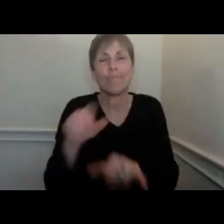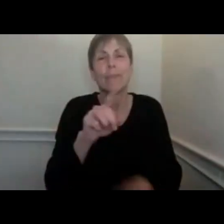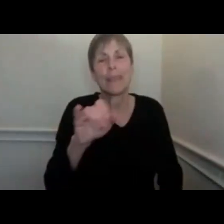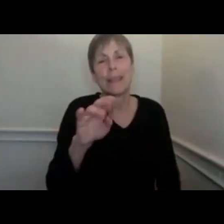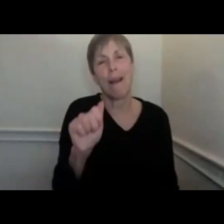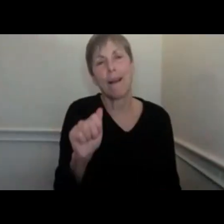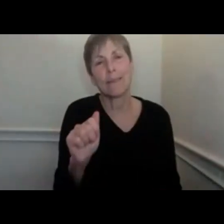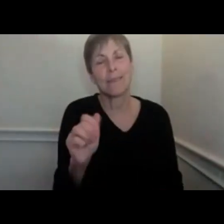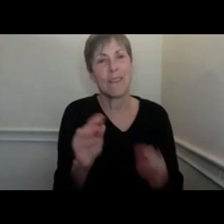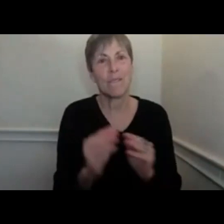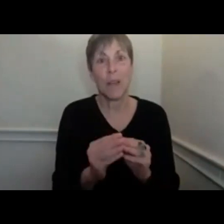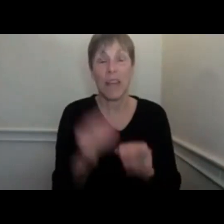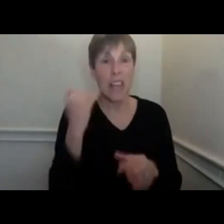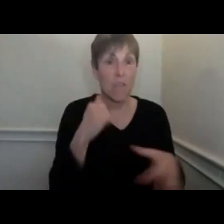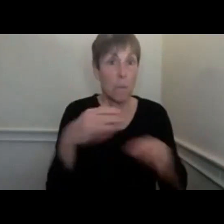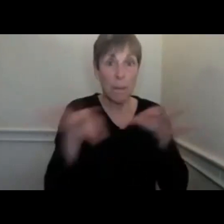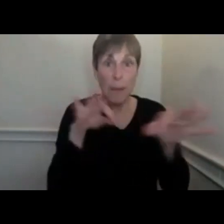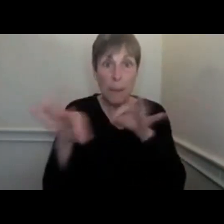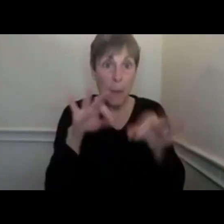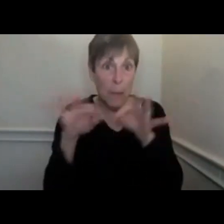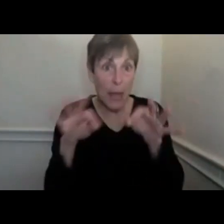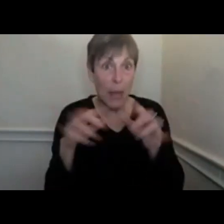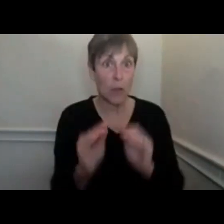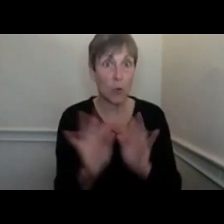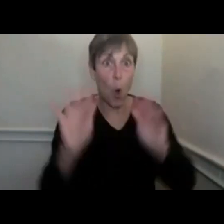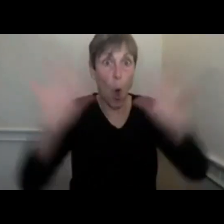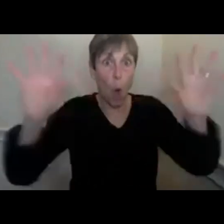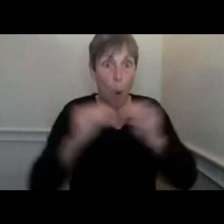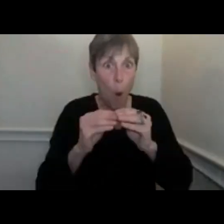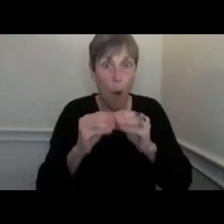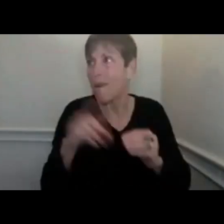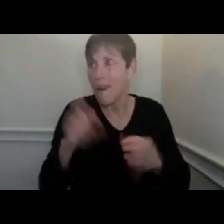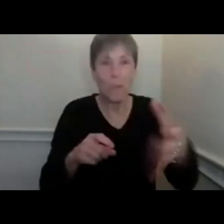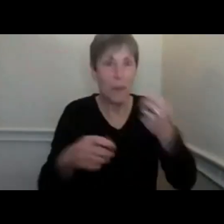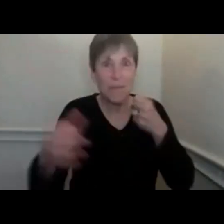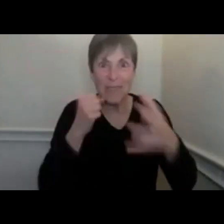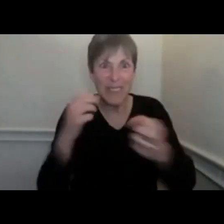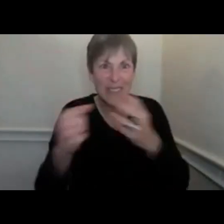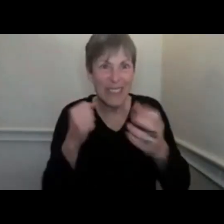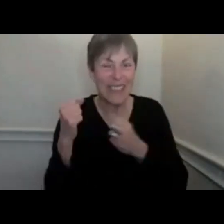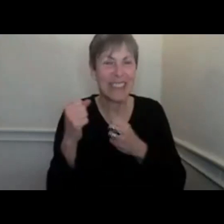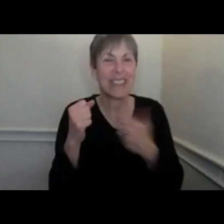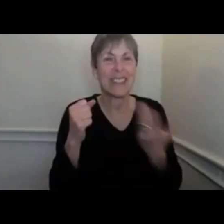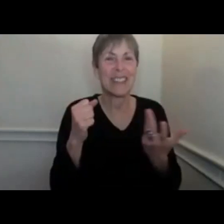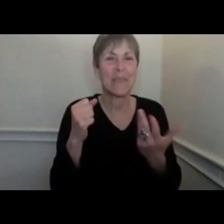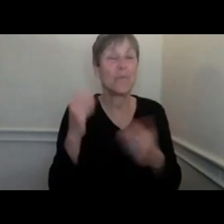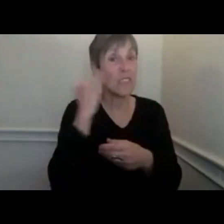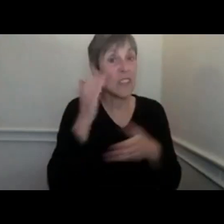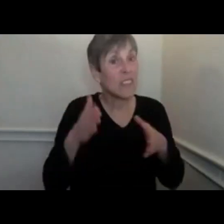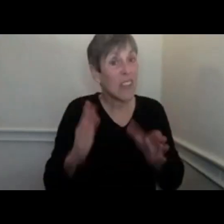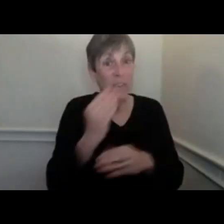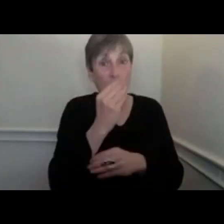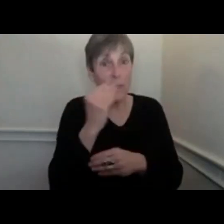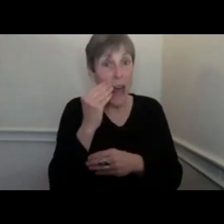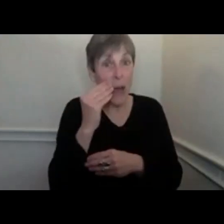So the more you harvest, the more you'll harvest. If you do let flowers go to seed, they generally tend to